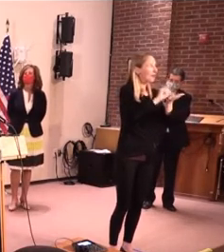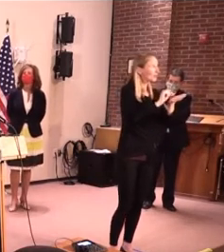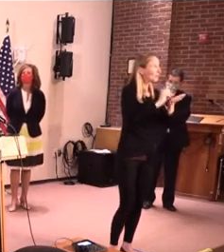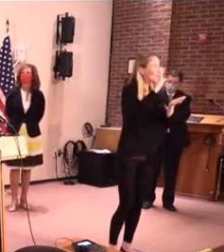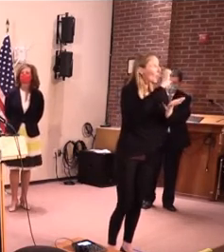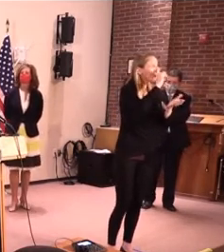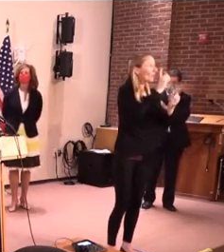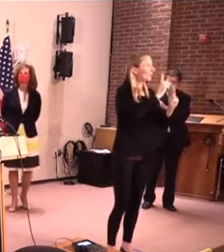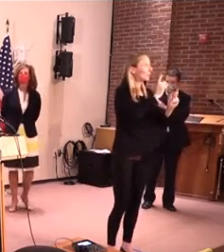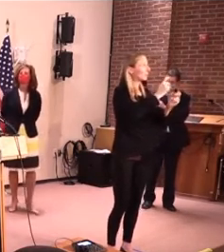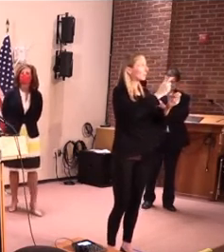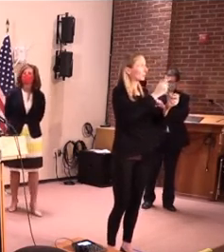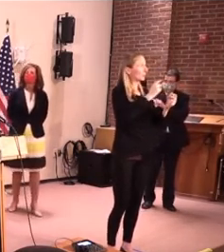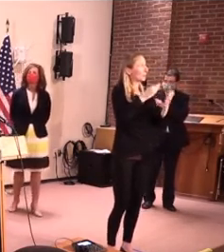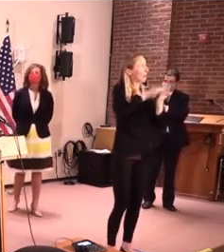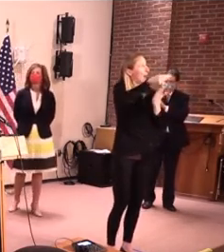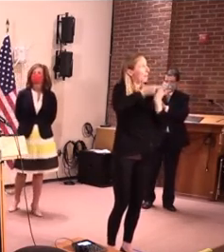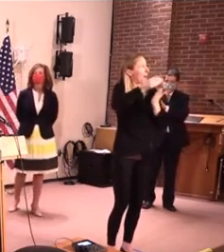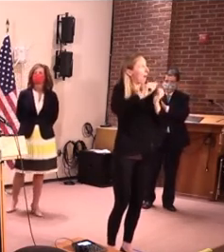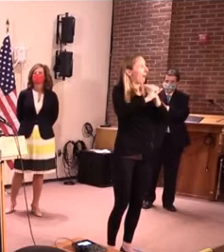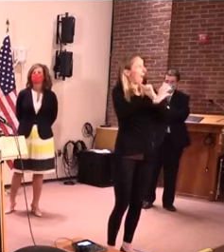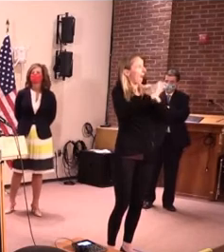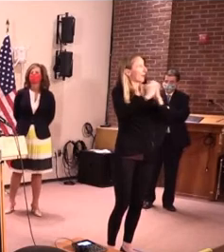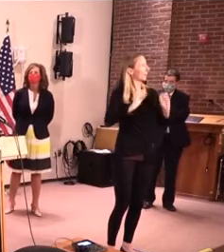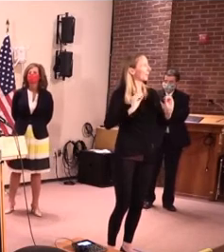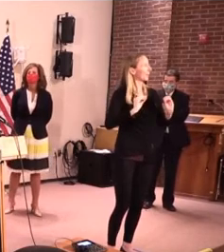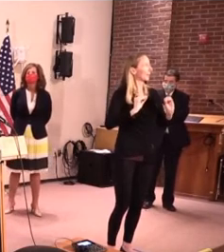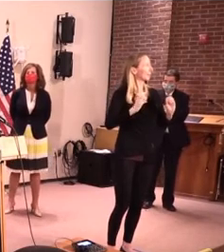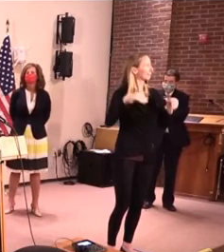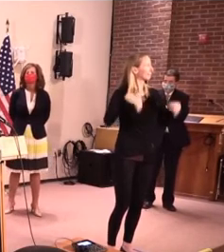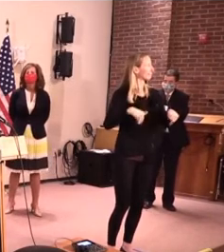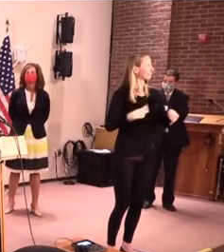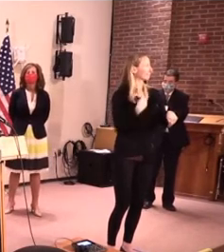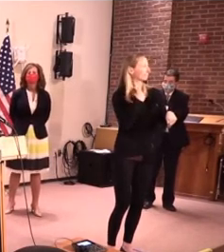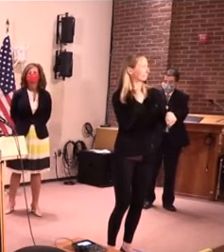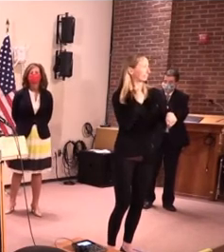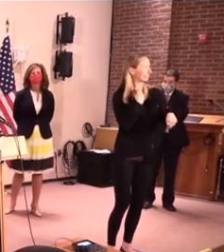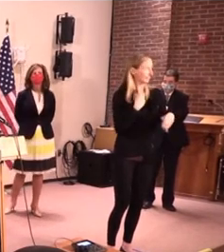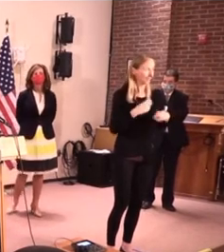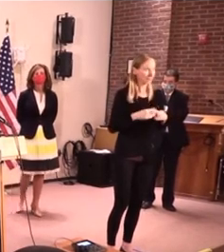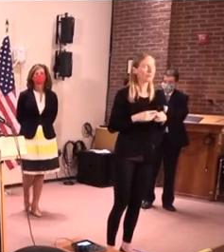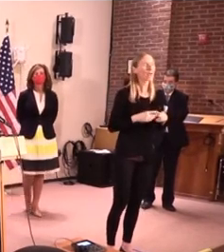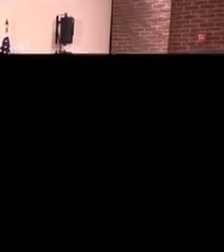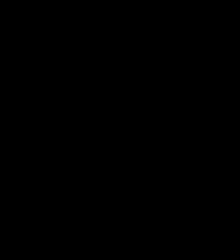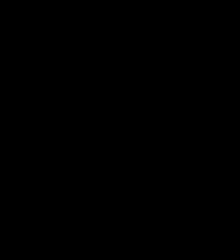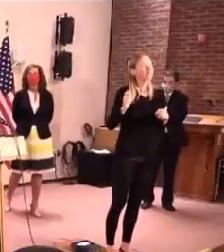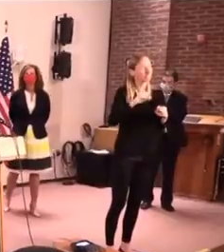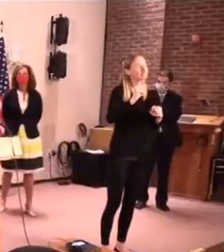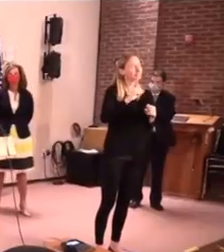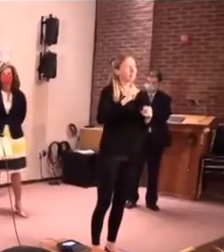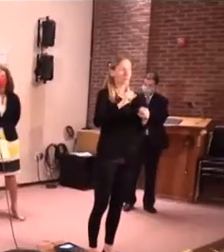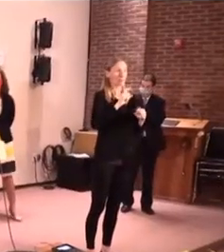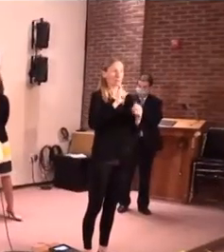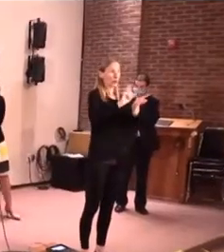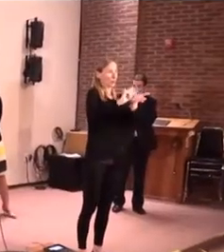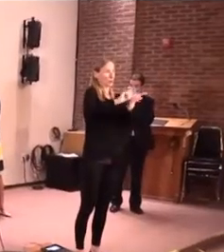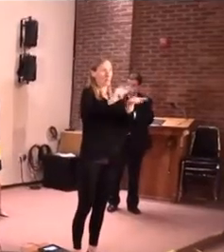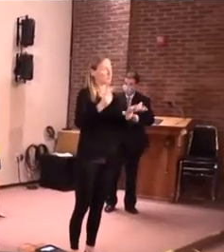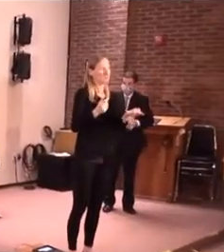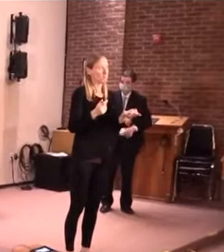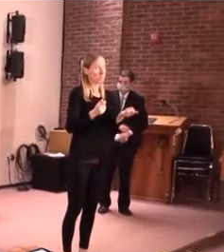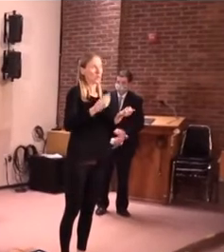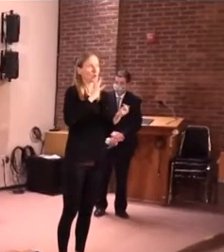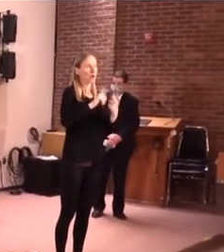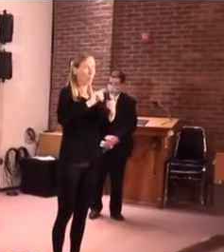help newspapers specifically? Well, first of all, not just newspapers, but every business.